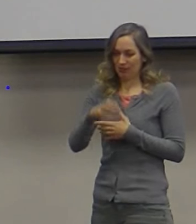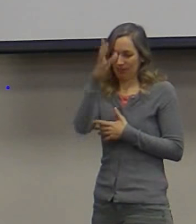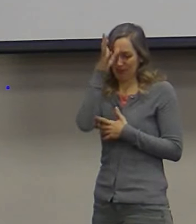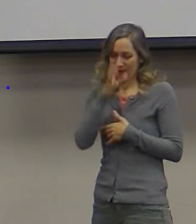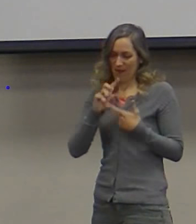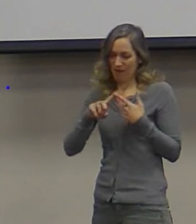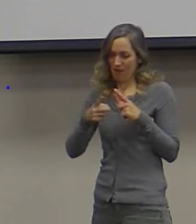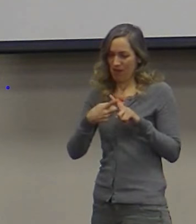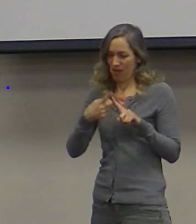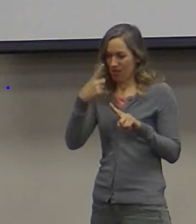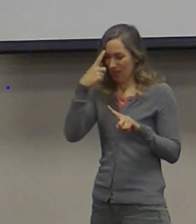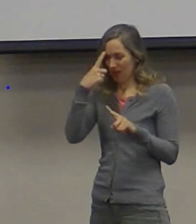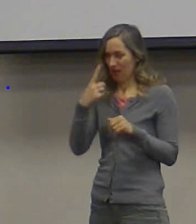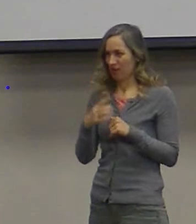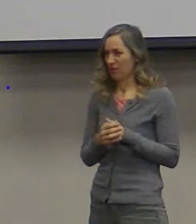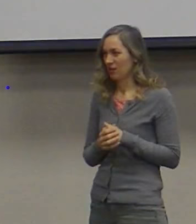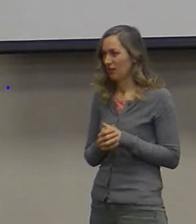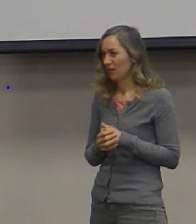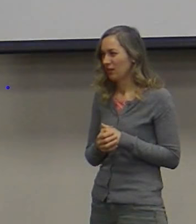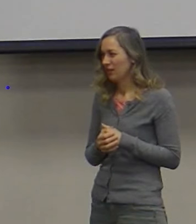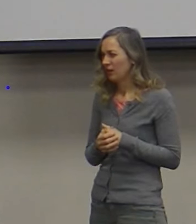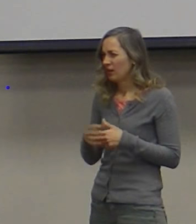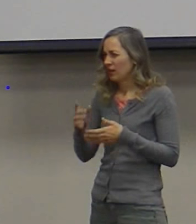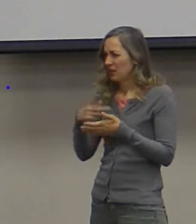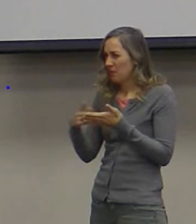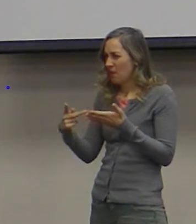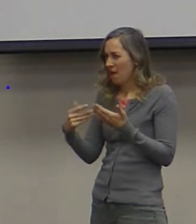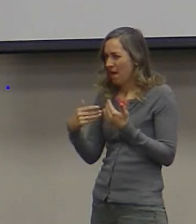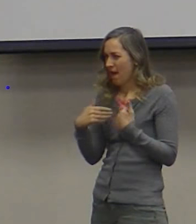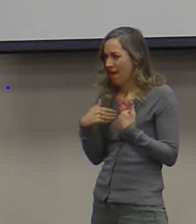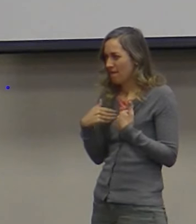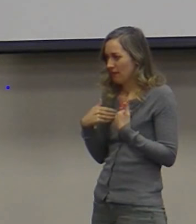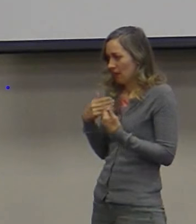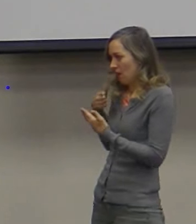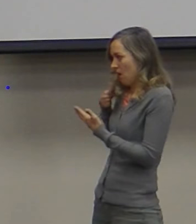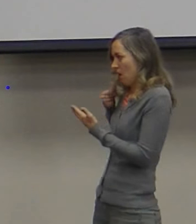death? Do you think that Paul received opposition from them?